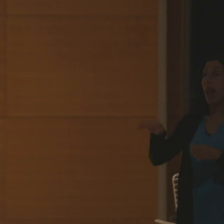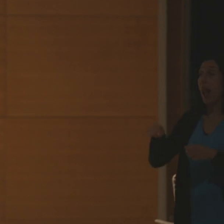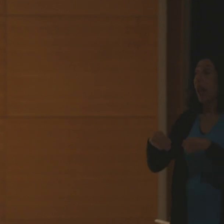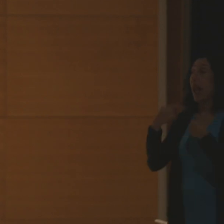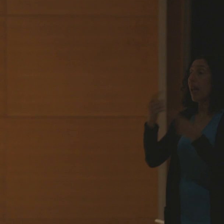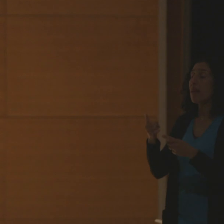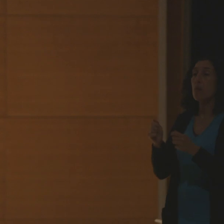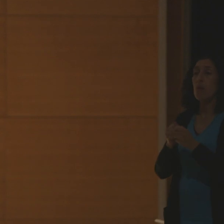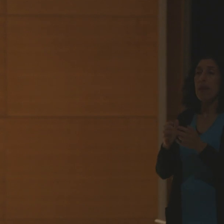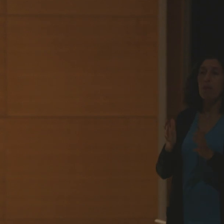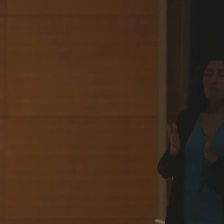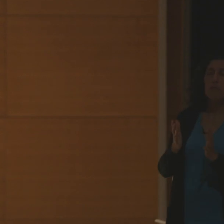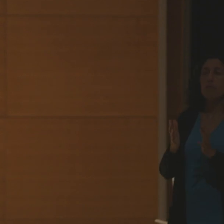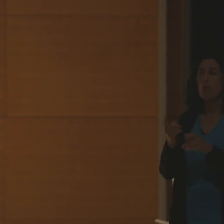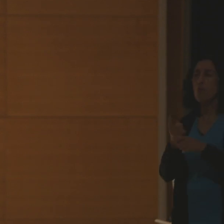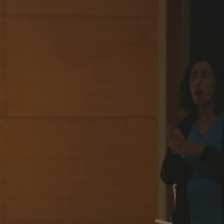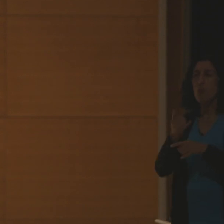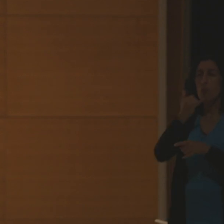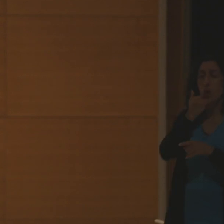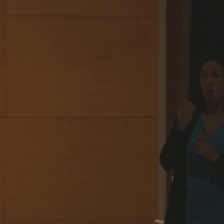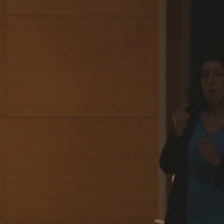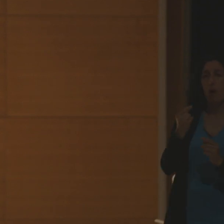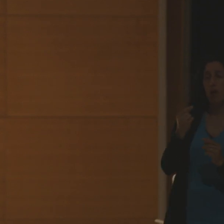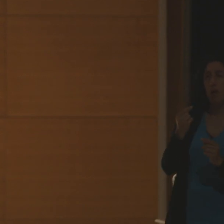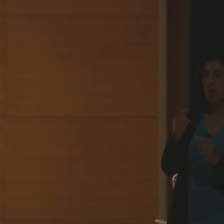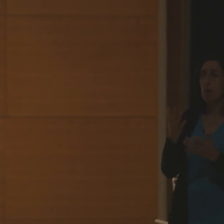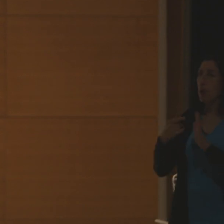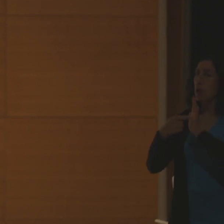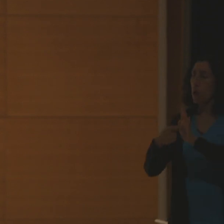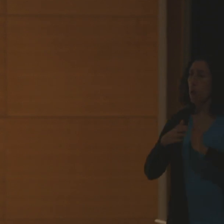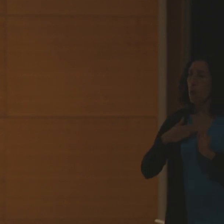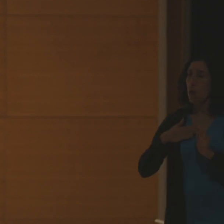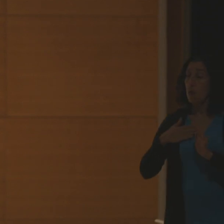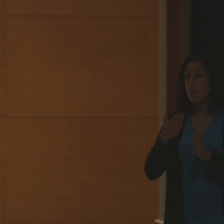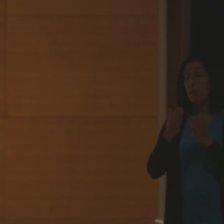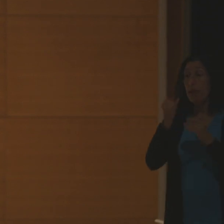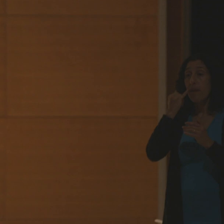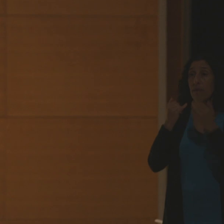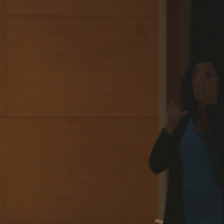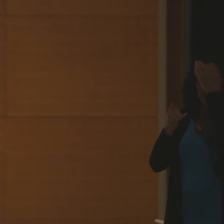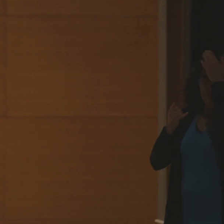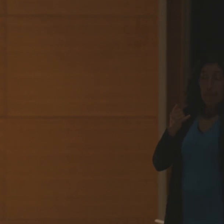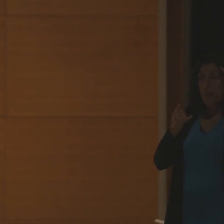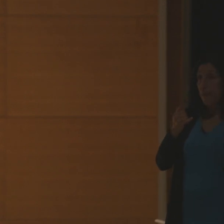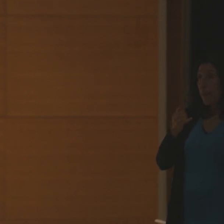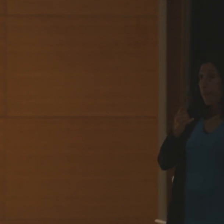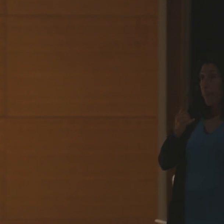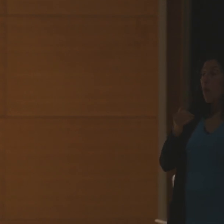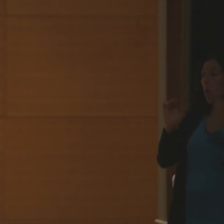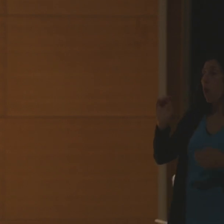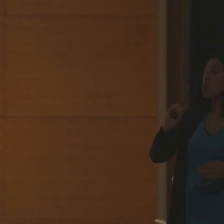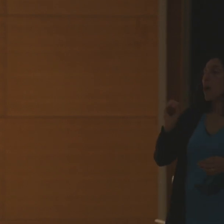to herself? If she wore her hair in a left side part with a silk bow, that would be Wajahat. But